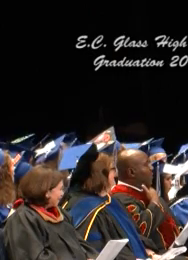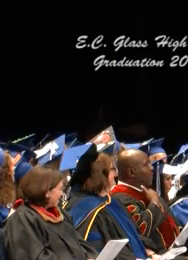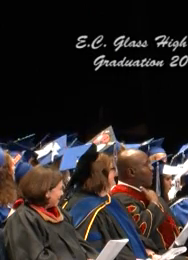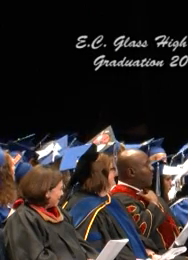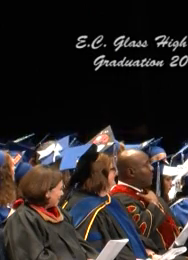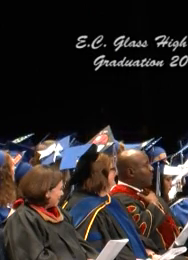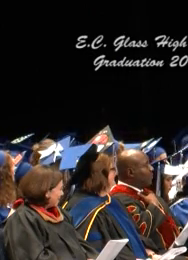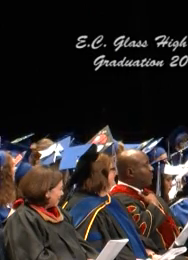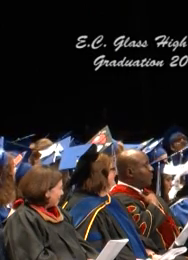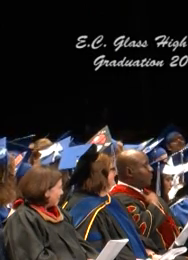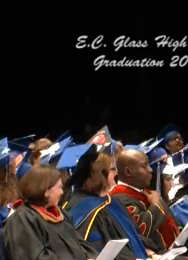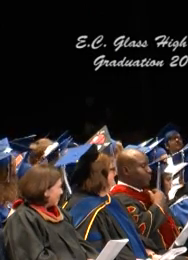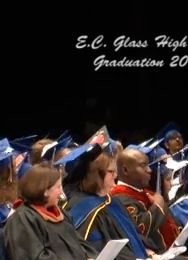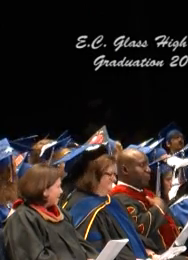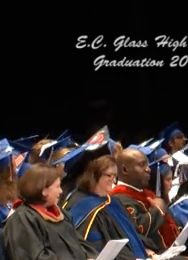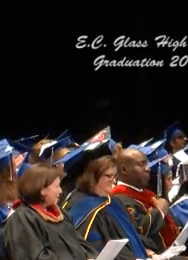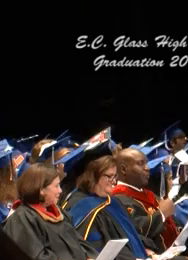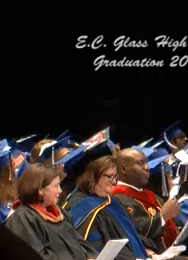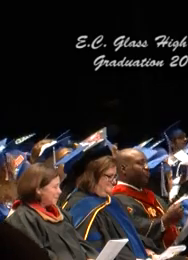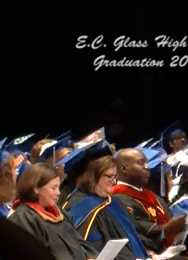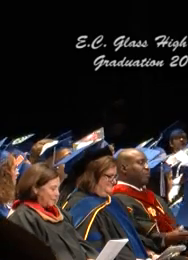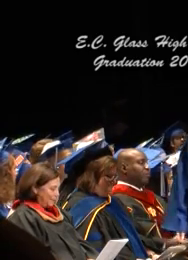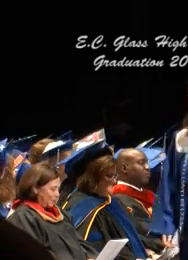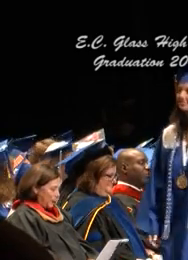Jamie Deshay Russell.